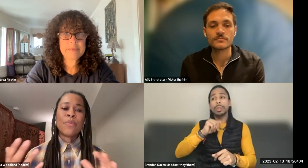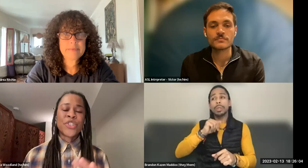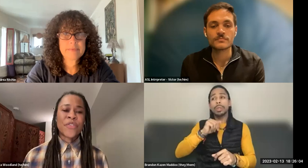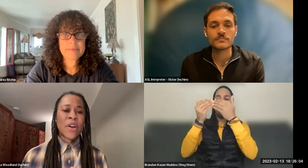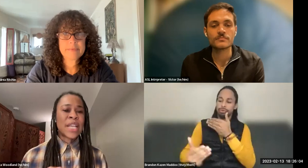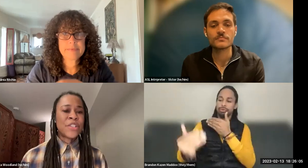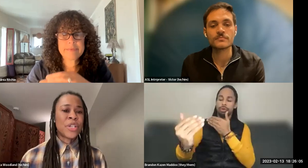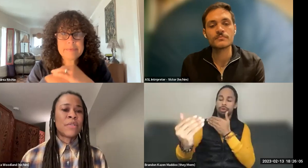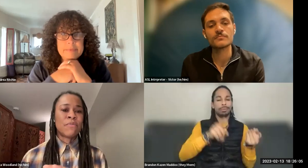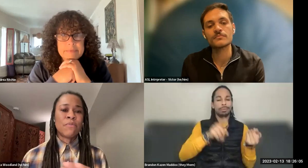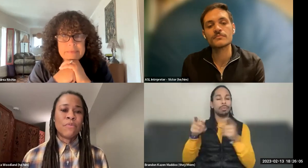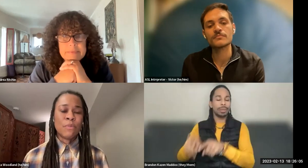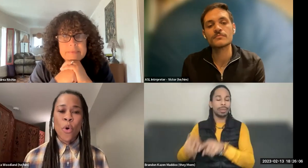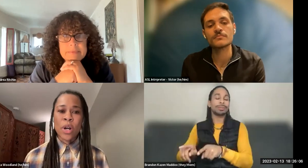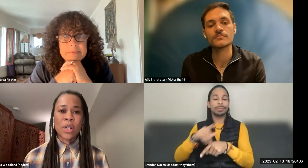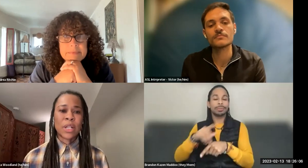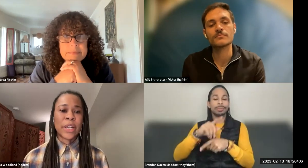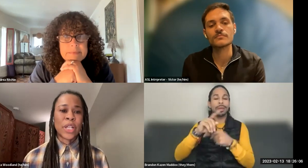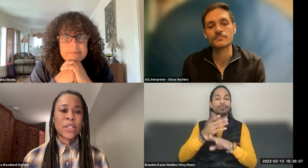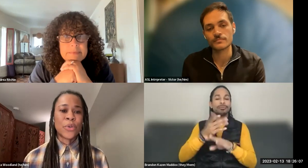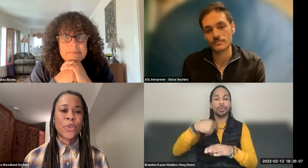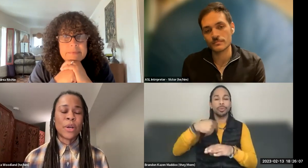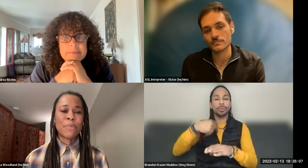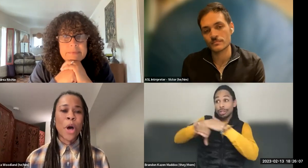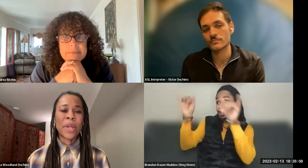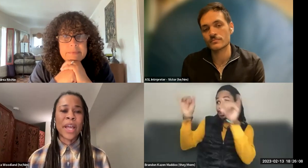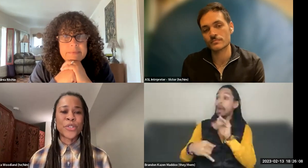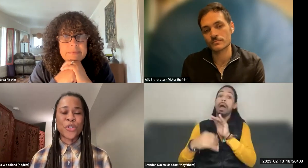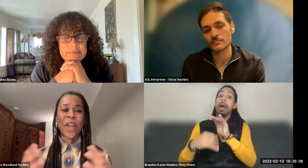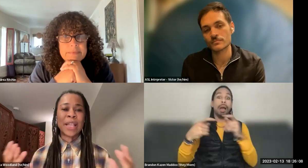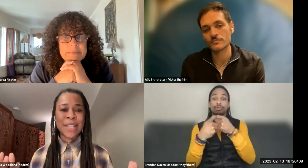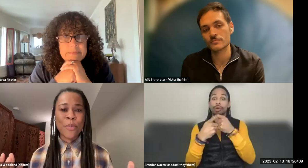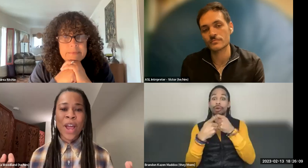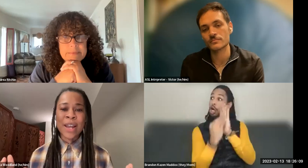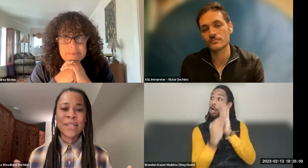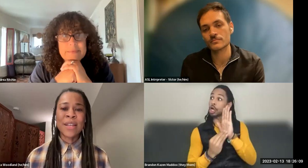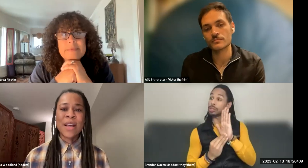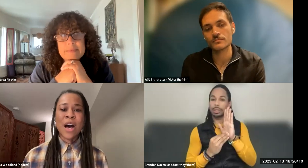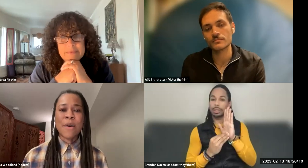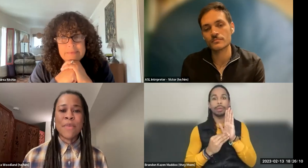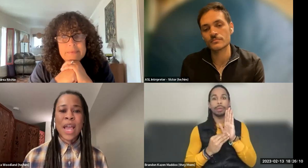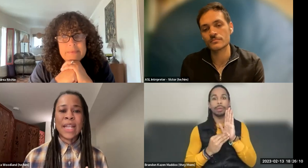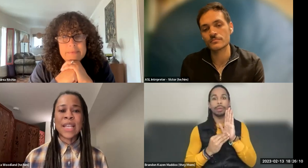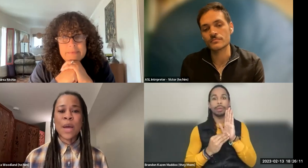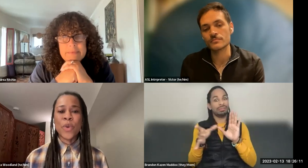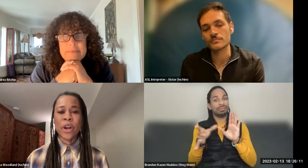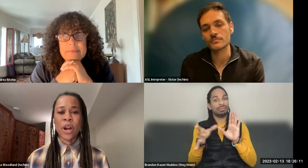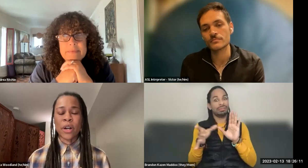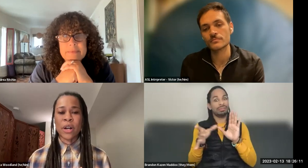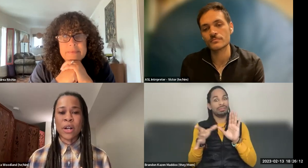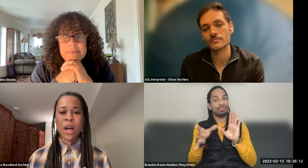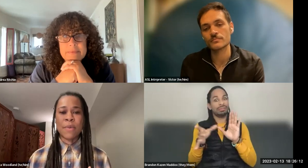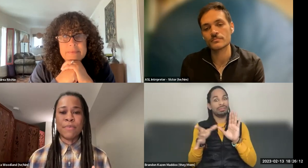I mean, when we shift our attention more clearly to the public health surveillance apparatus, anytime